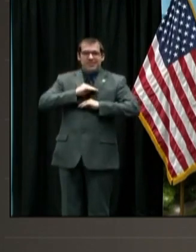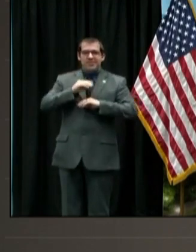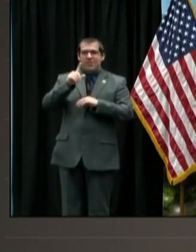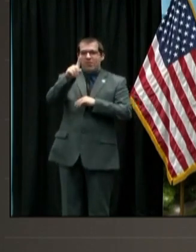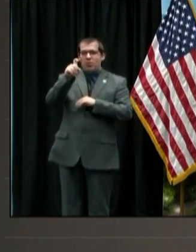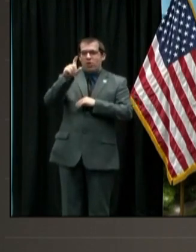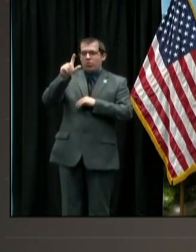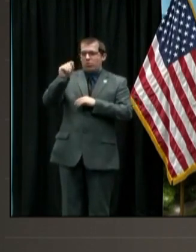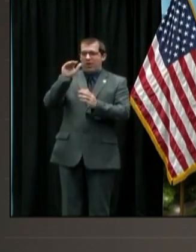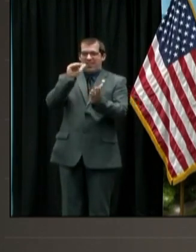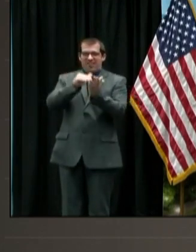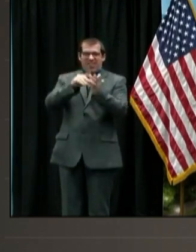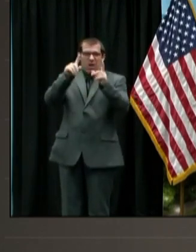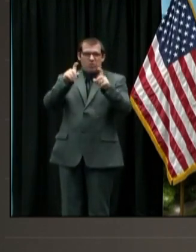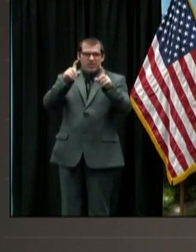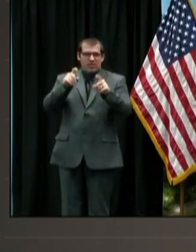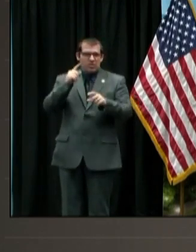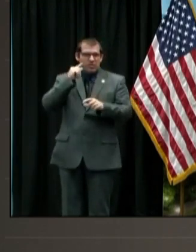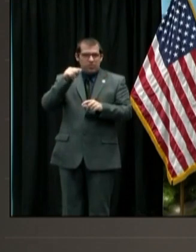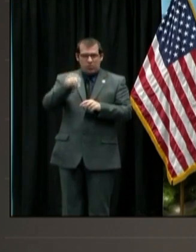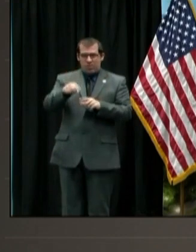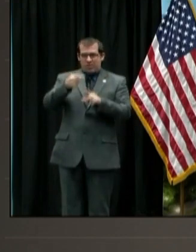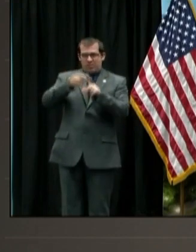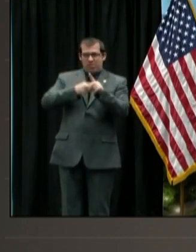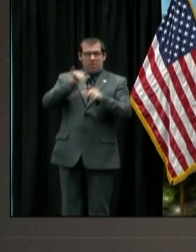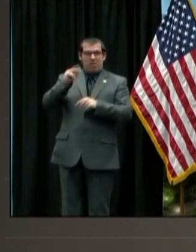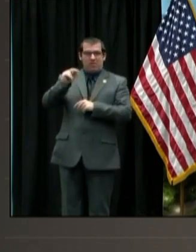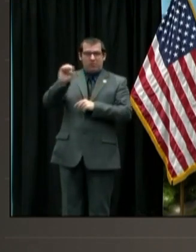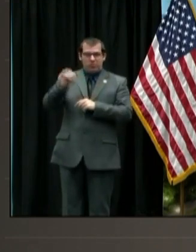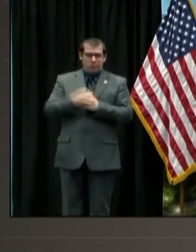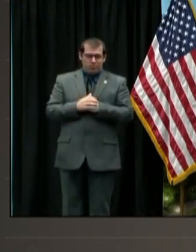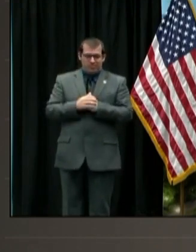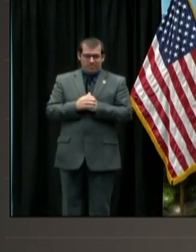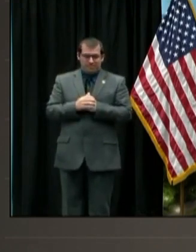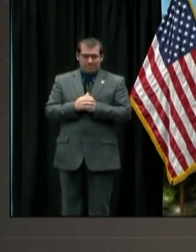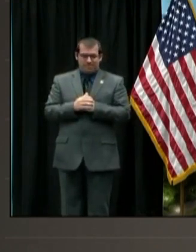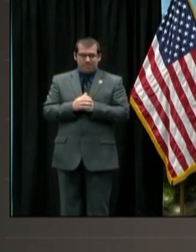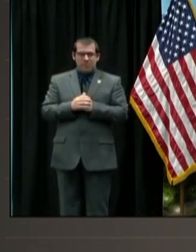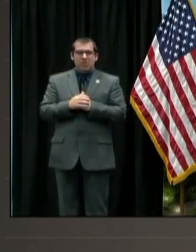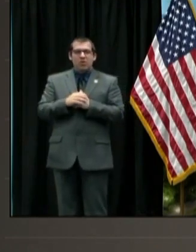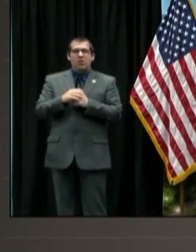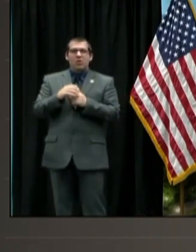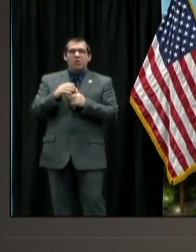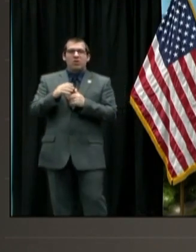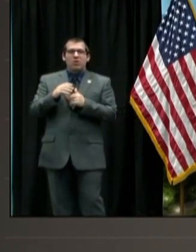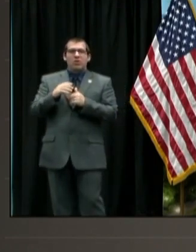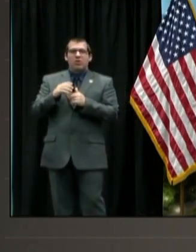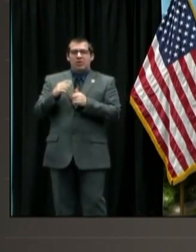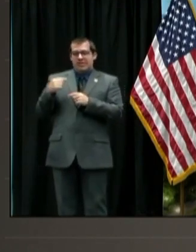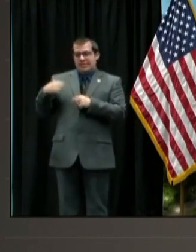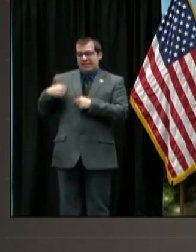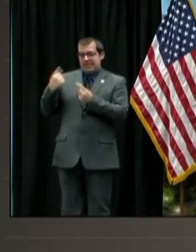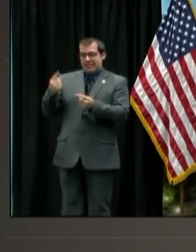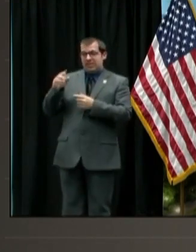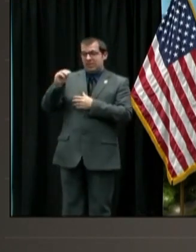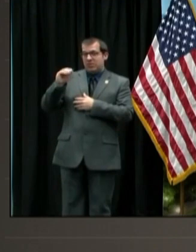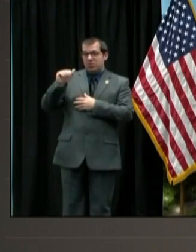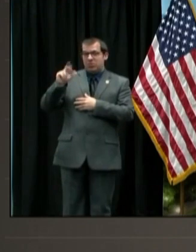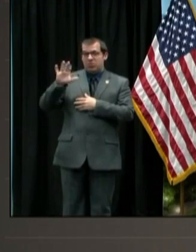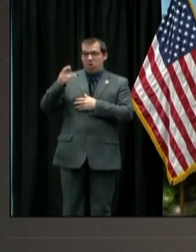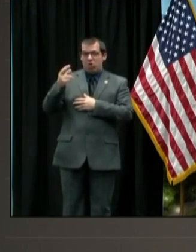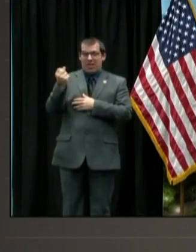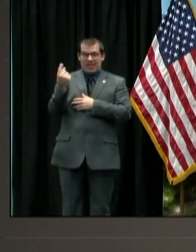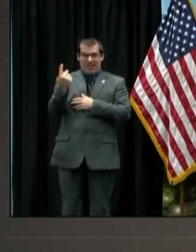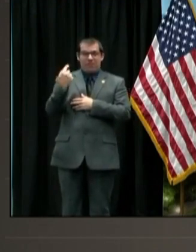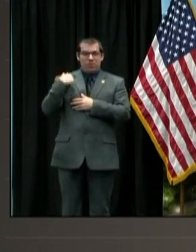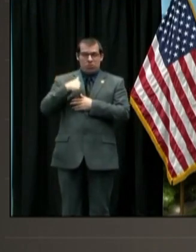120,000 tests for the month of June. We have totally, since March 11th, when